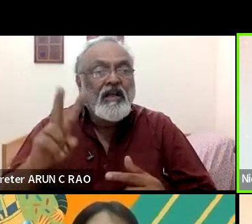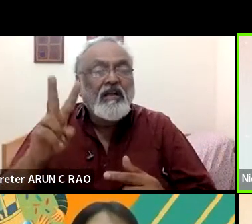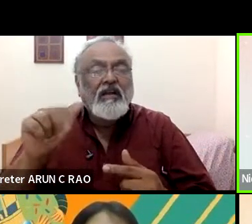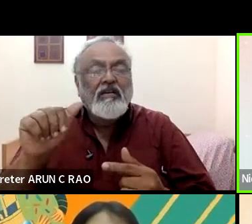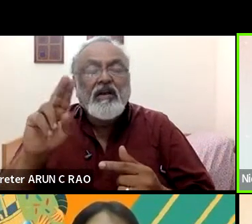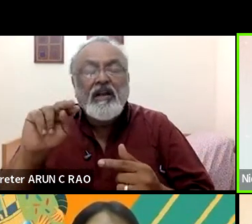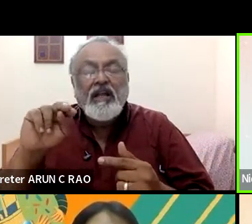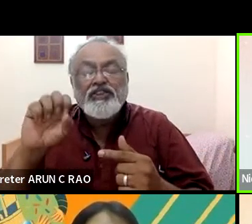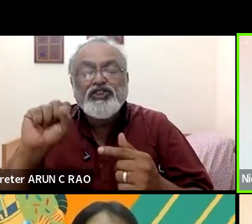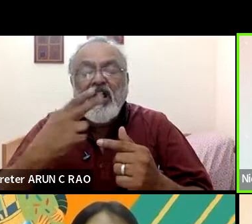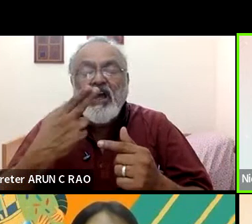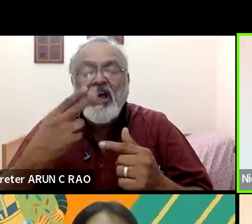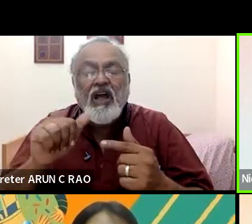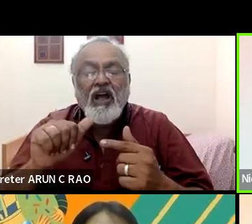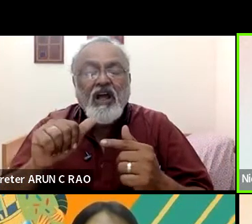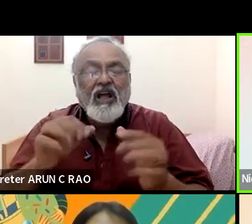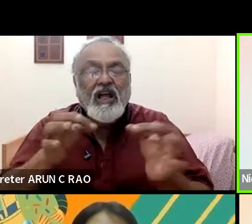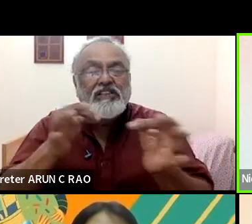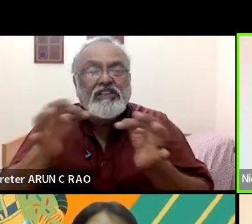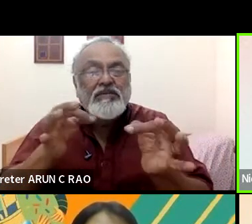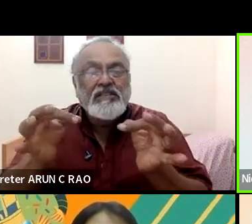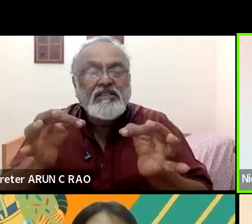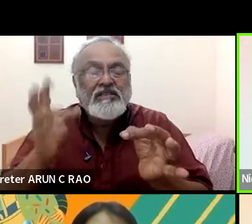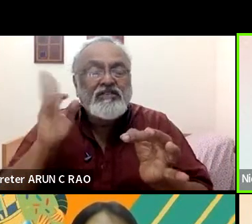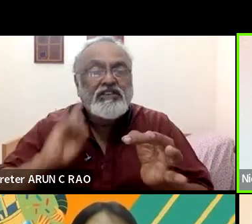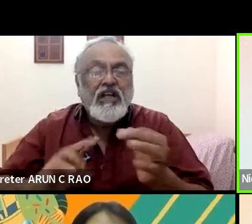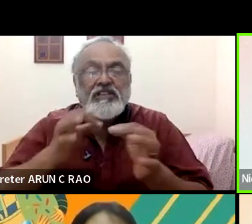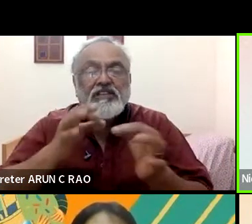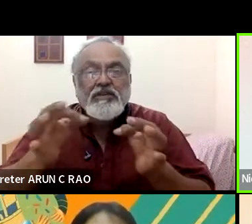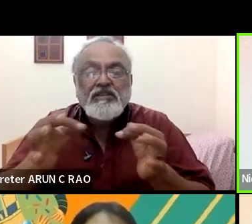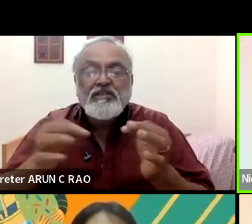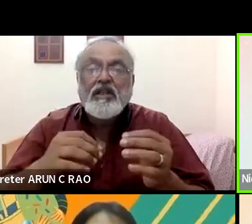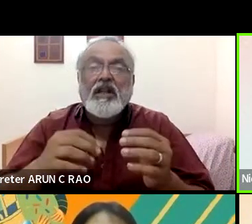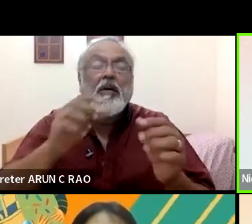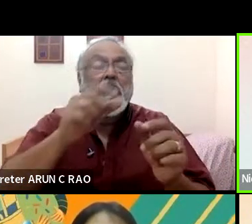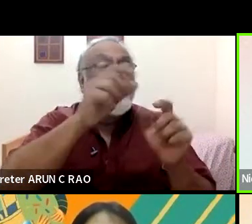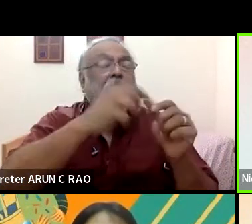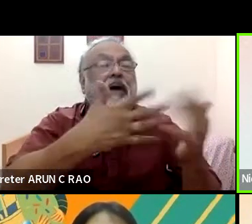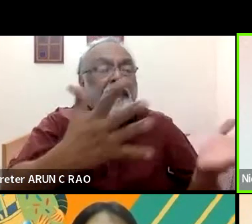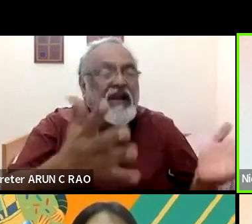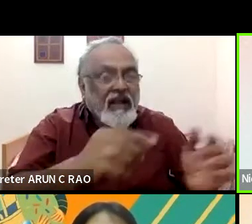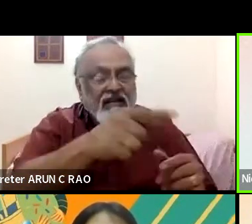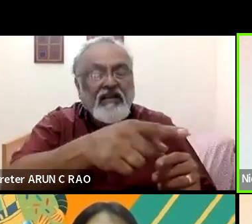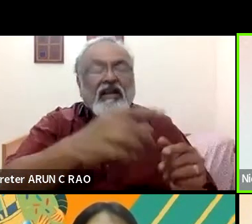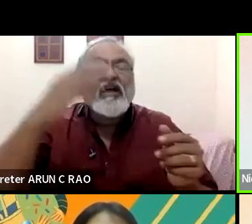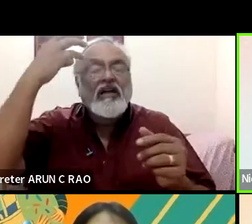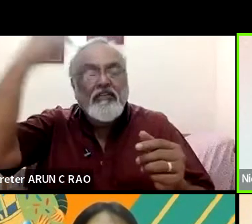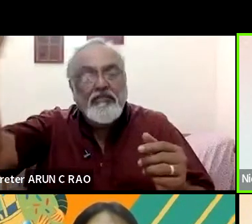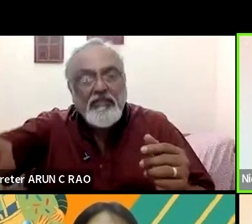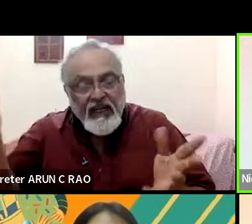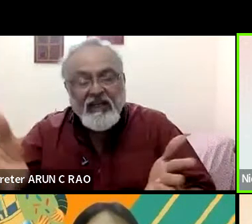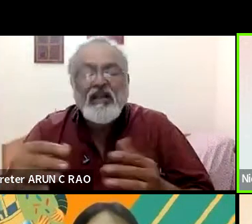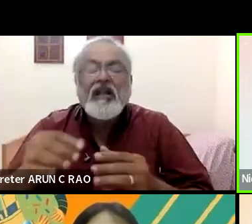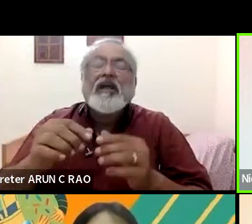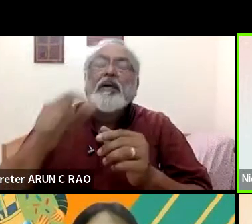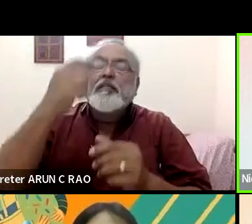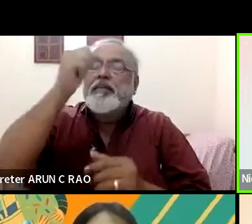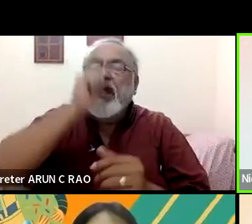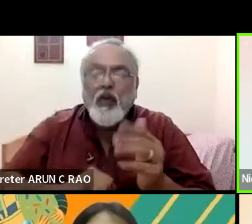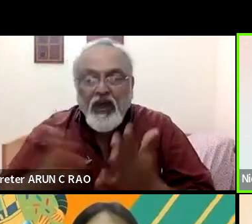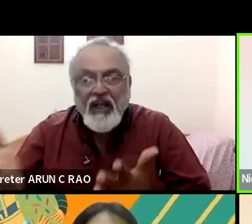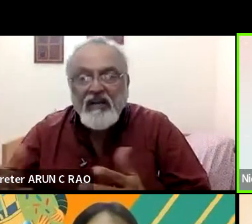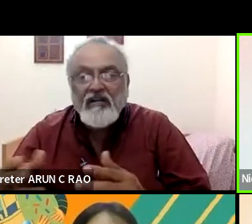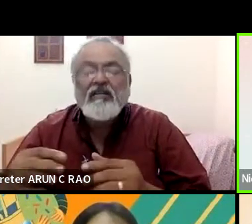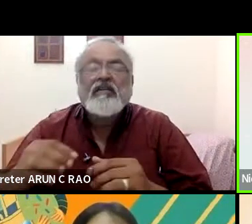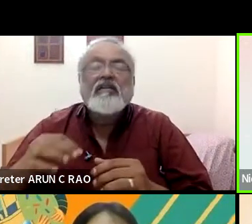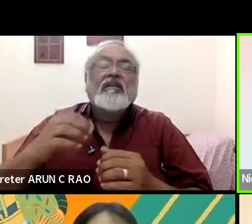private, all of the partnerships. So government, civil society, industry, everybody coming together